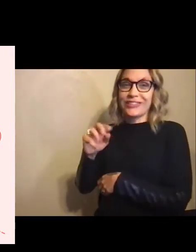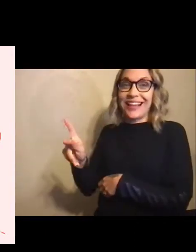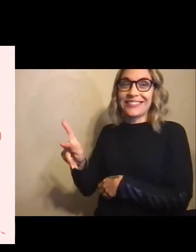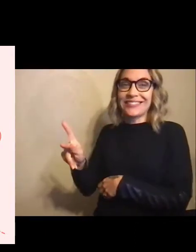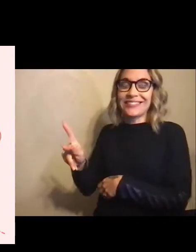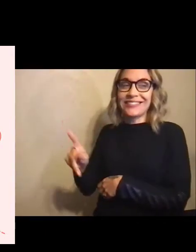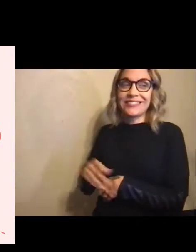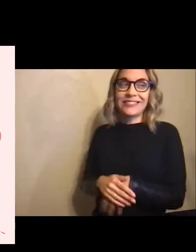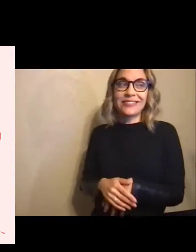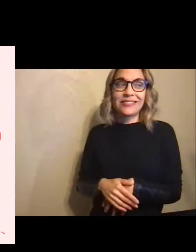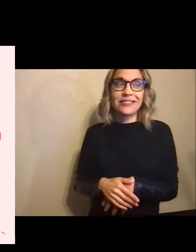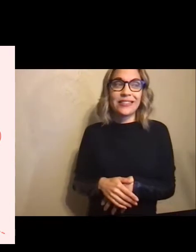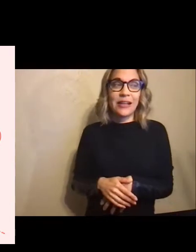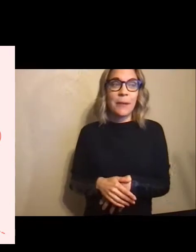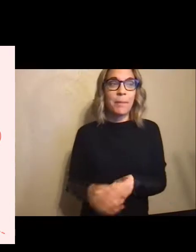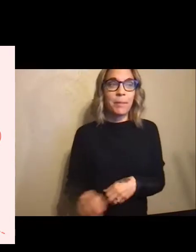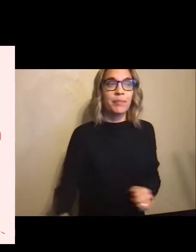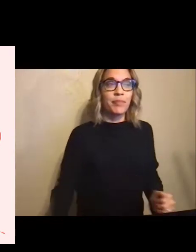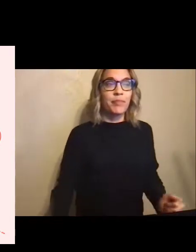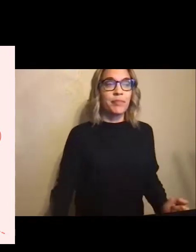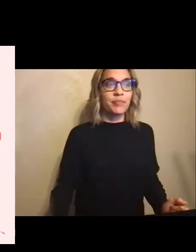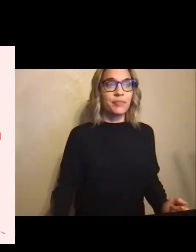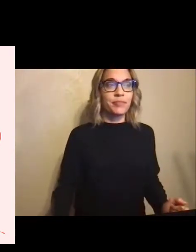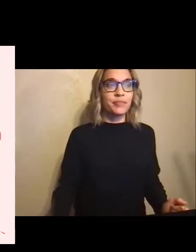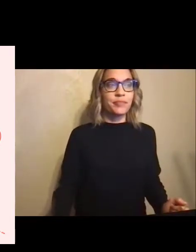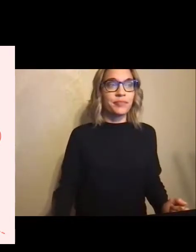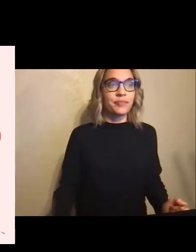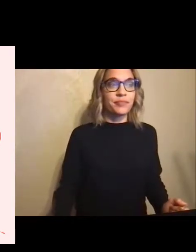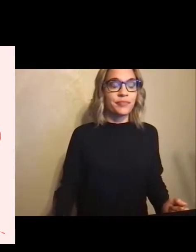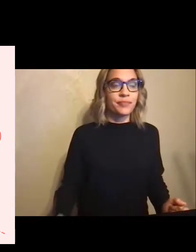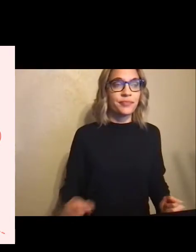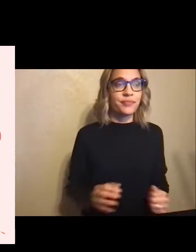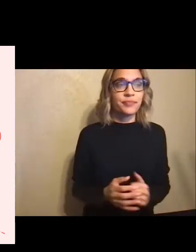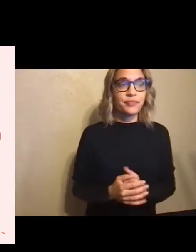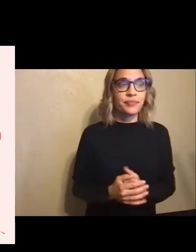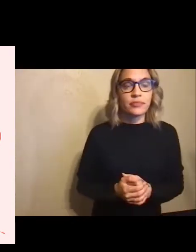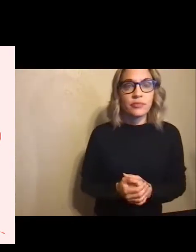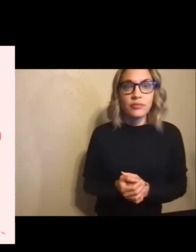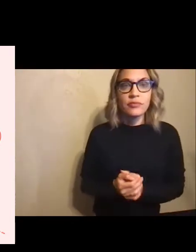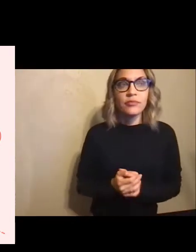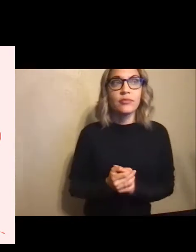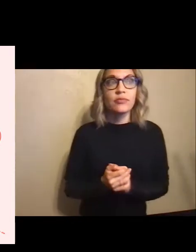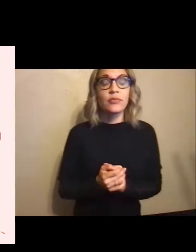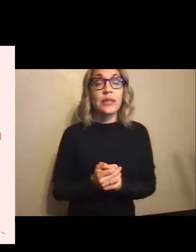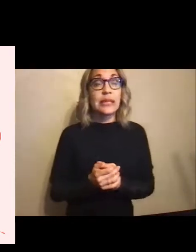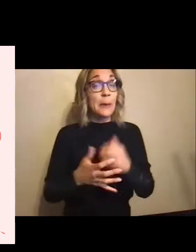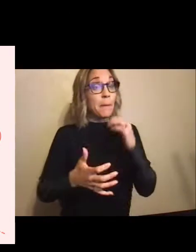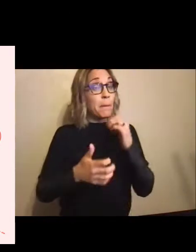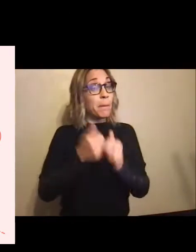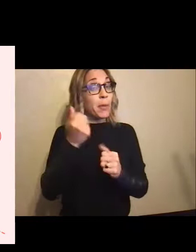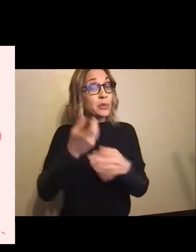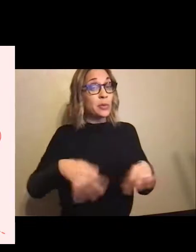your speed to get the rest of the tasks completed.